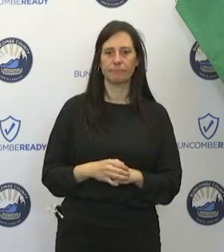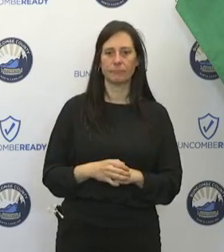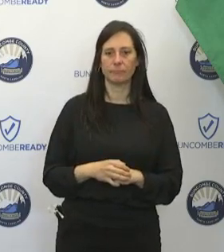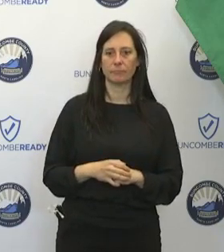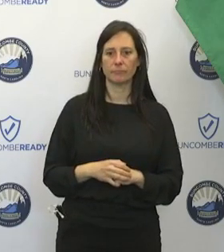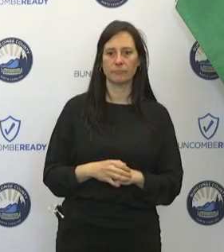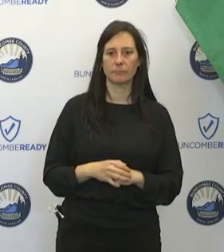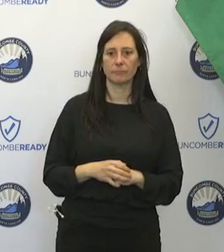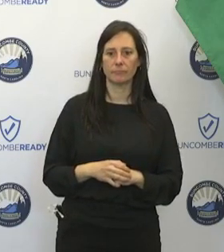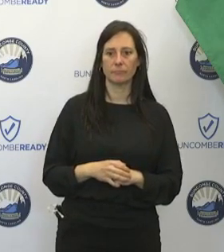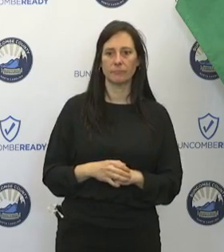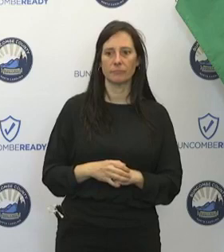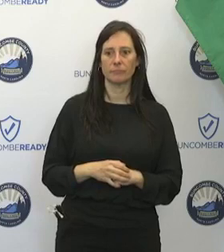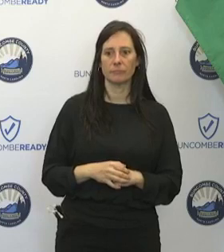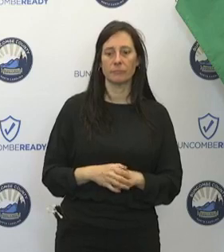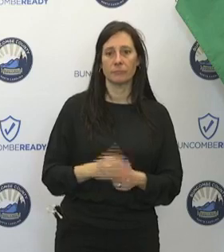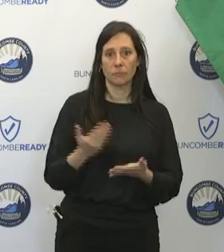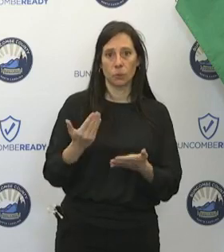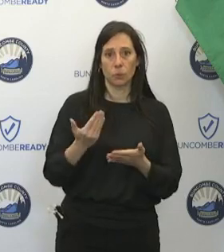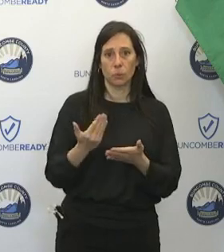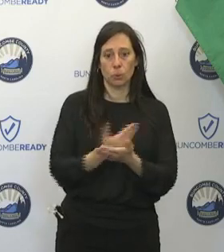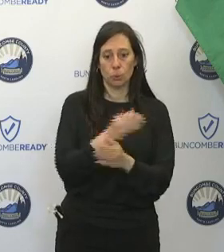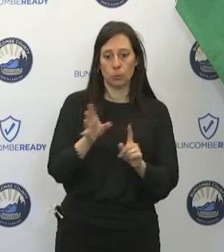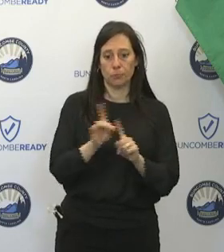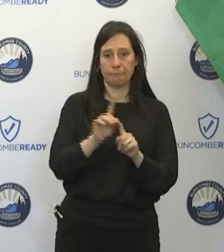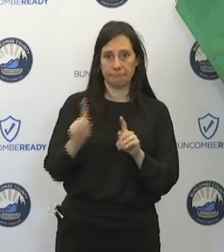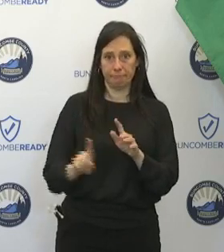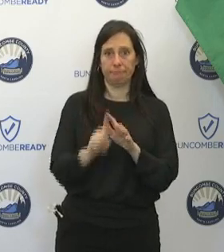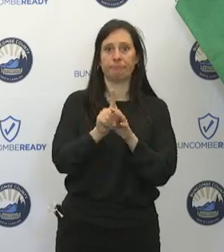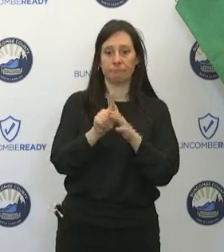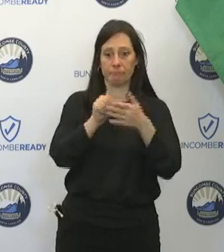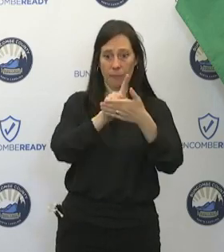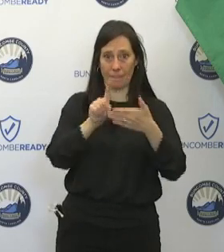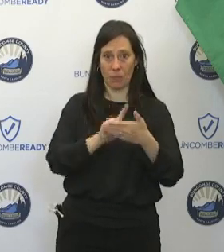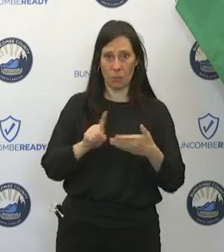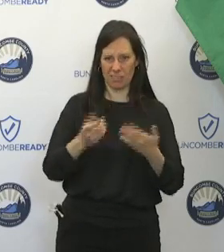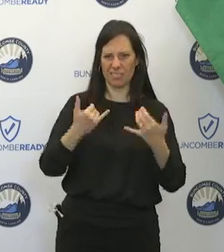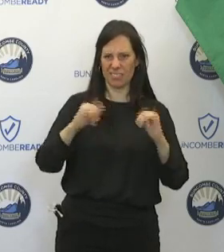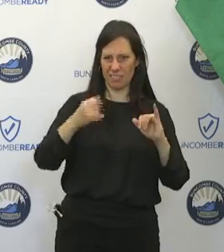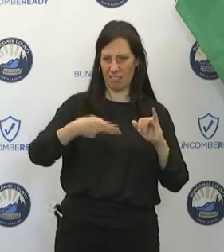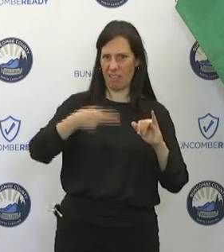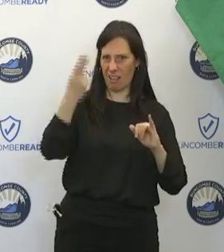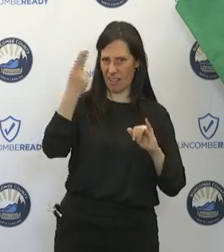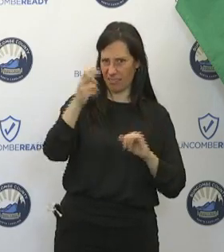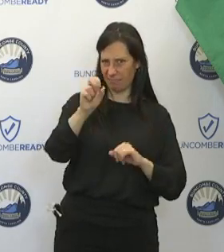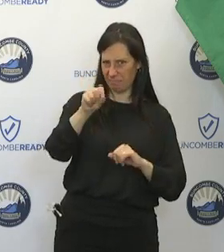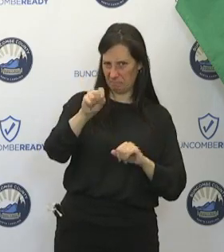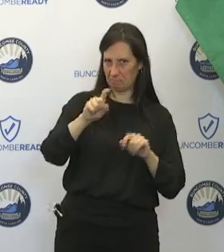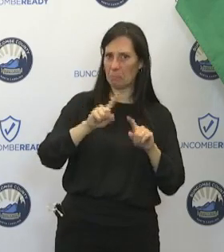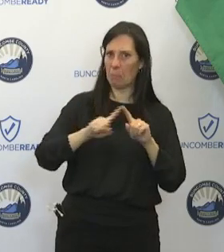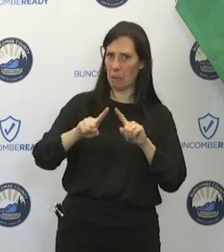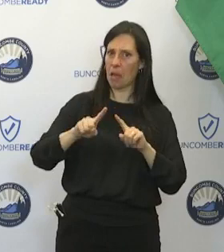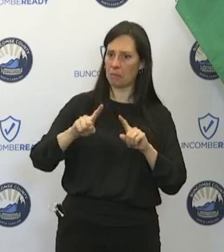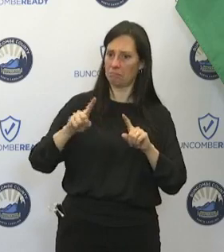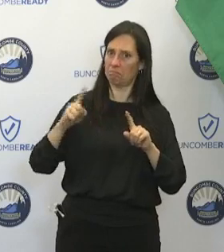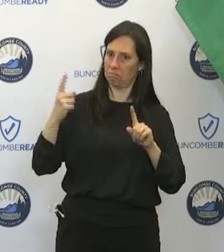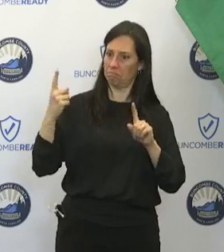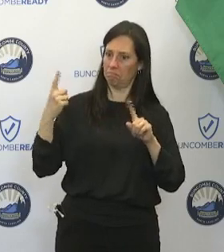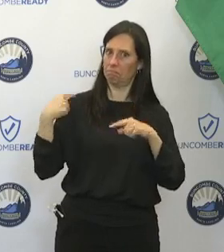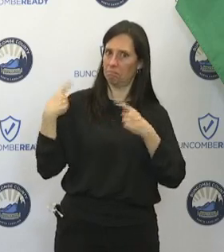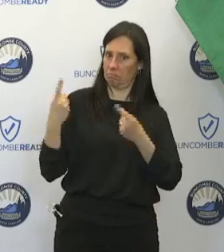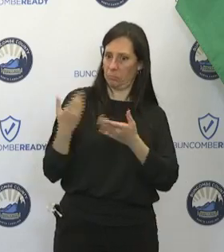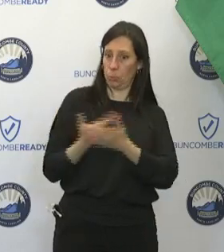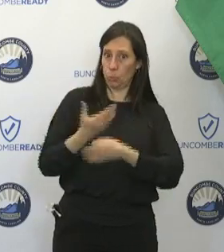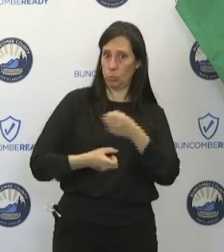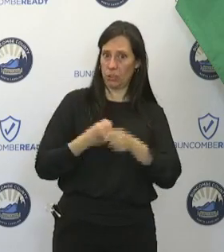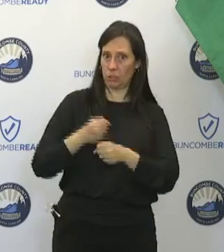Our new cases per 100,000 per week, while still at a high level, have decreased significantly since the beginning of the new